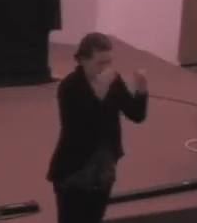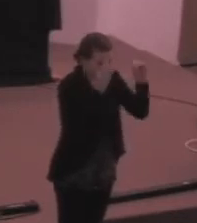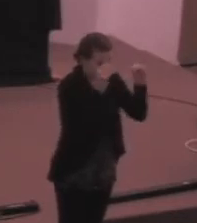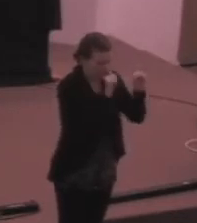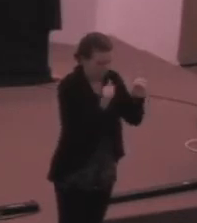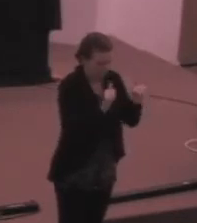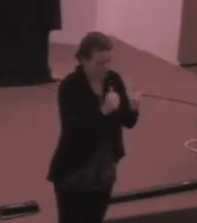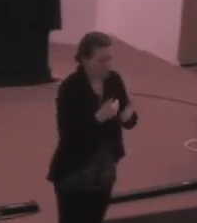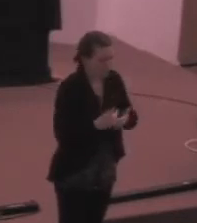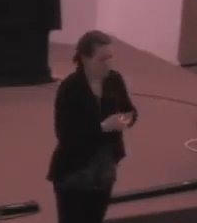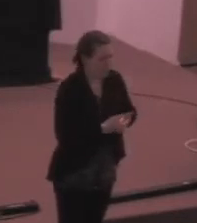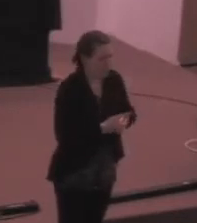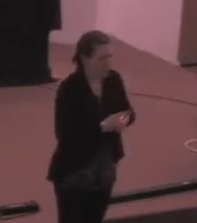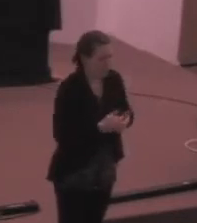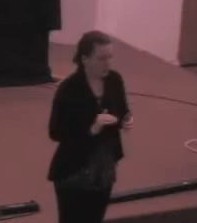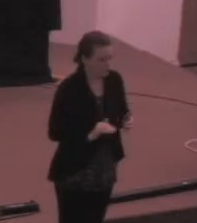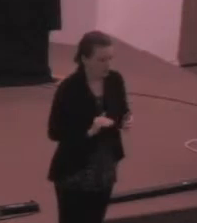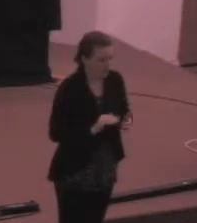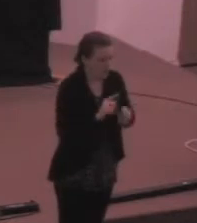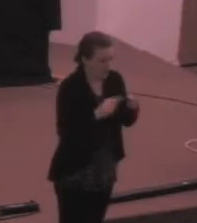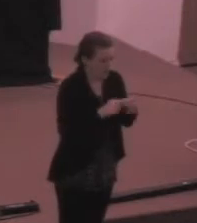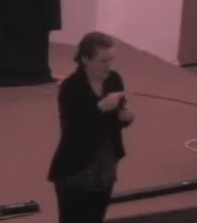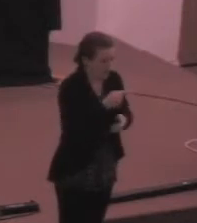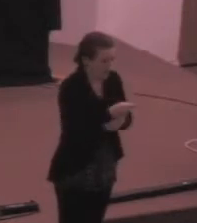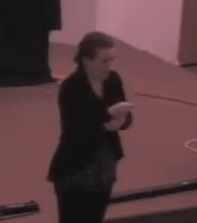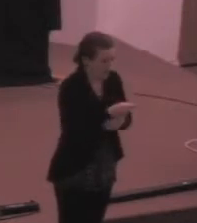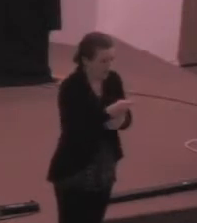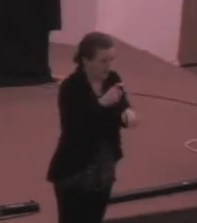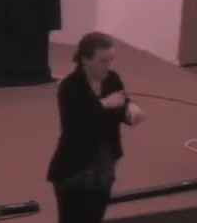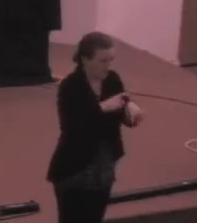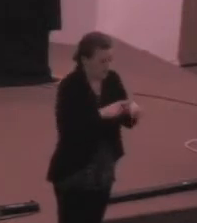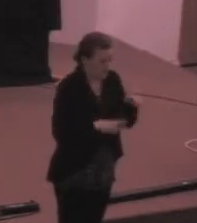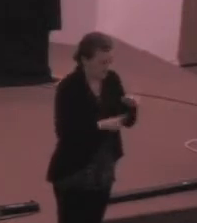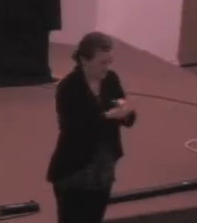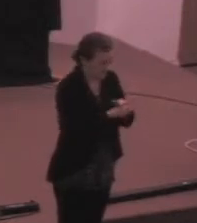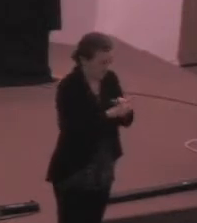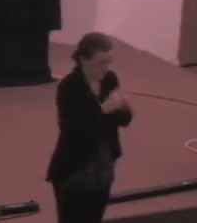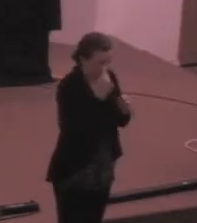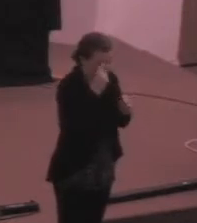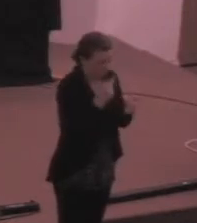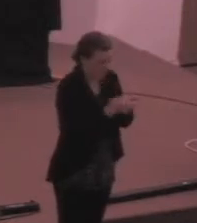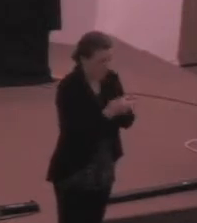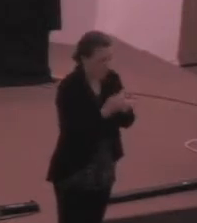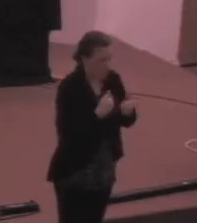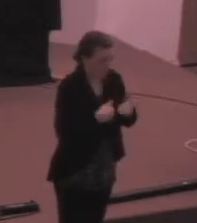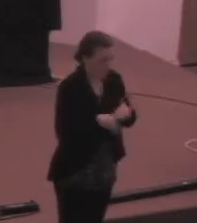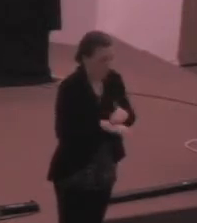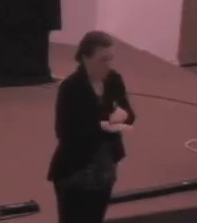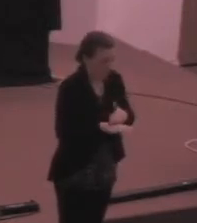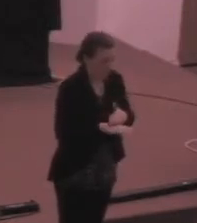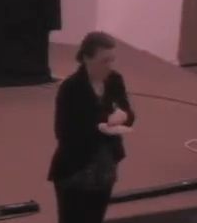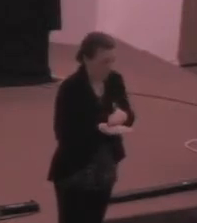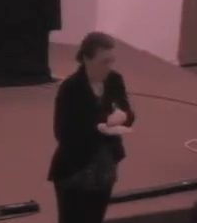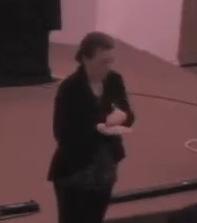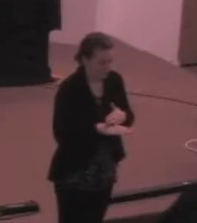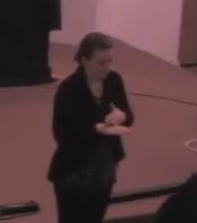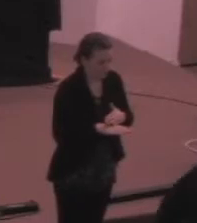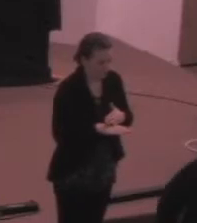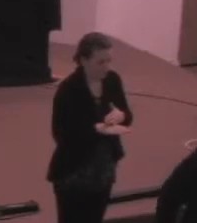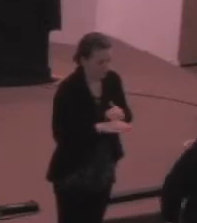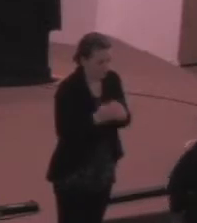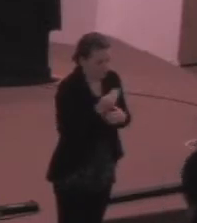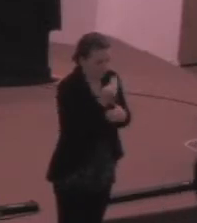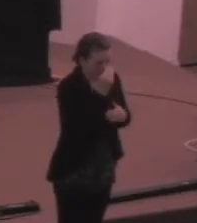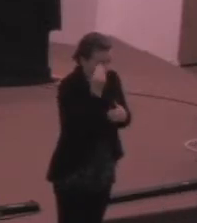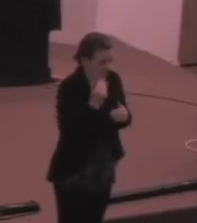child. While they were there, the time came for the baby to be born. And she gave birth